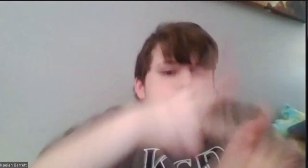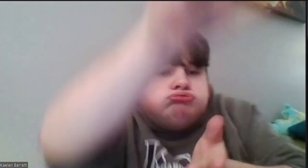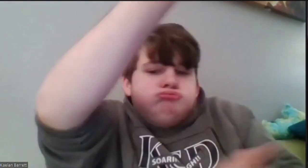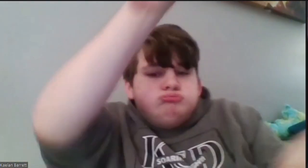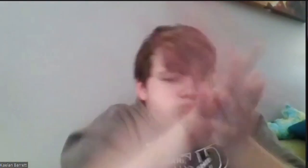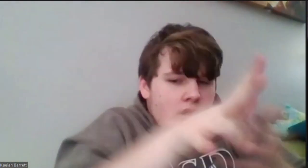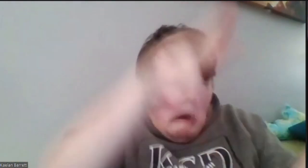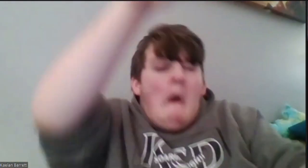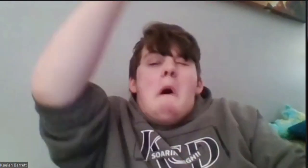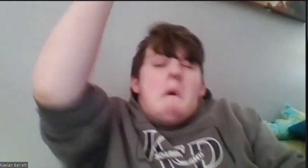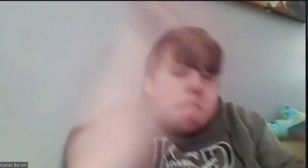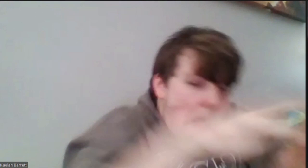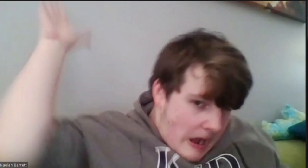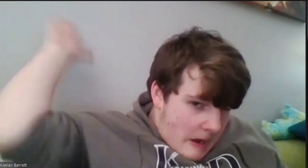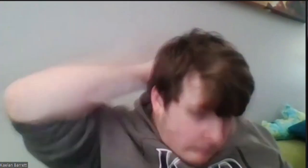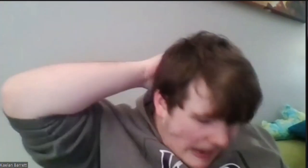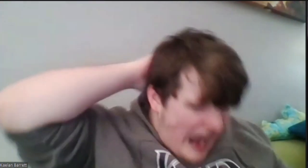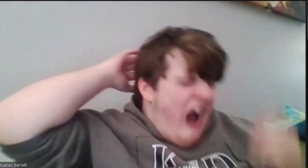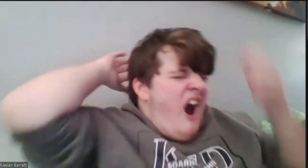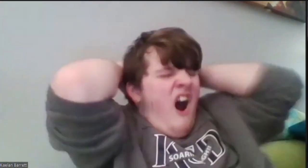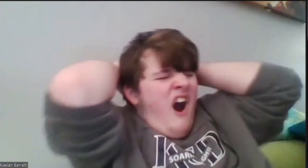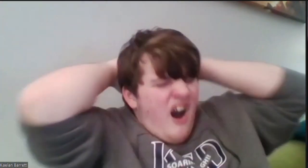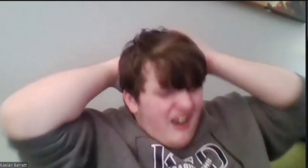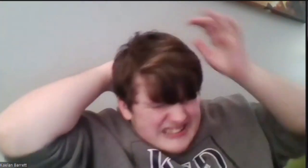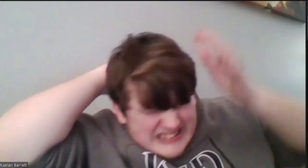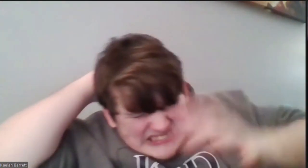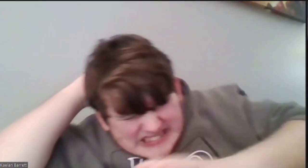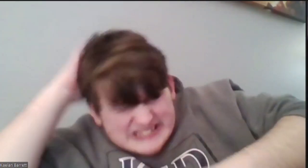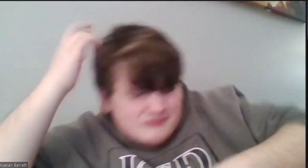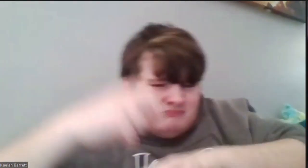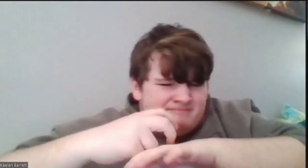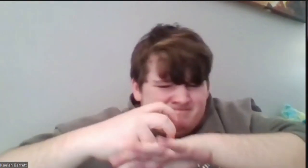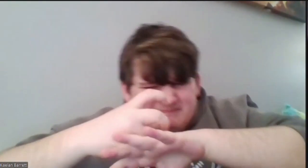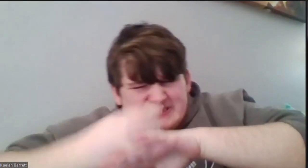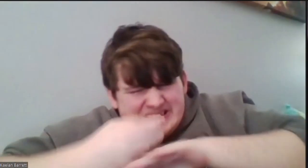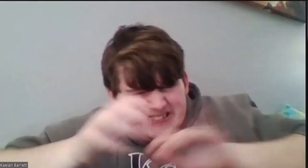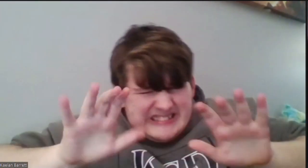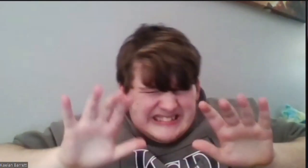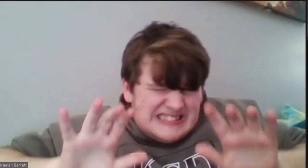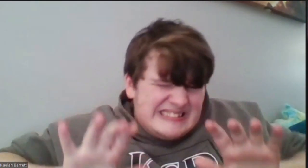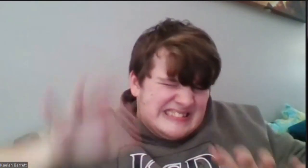He feels the ground rumble and he takes off running. He falls and hits his head really hard.